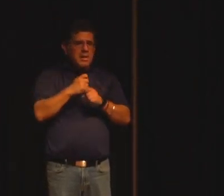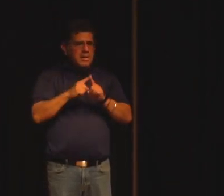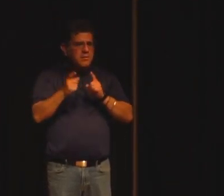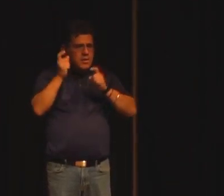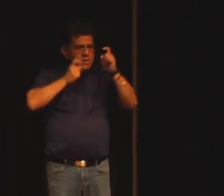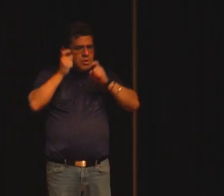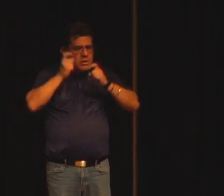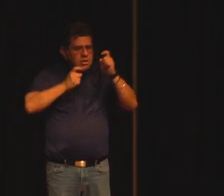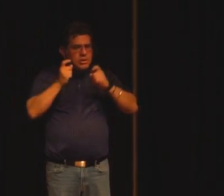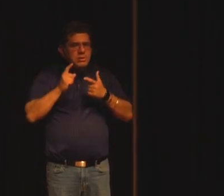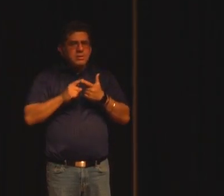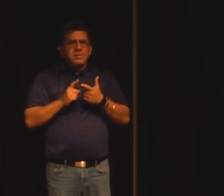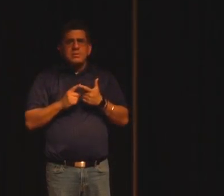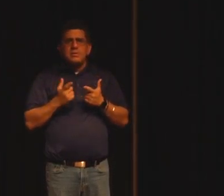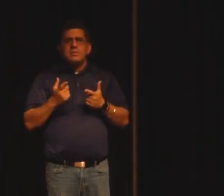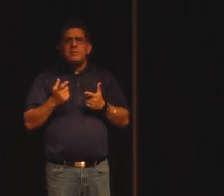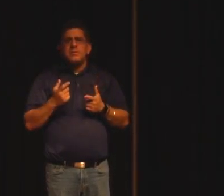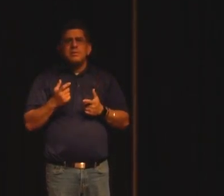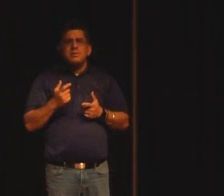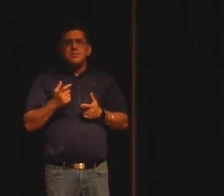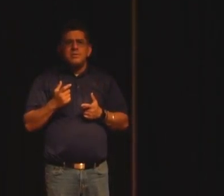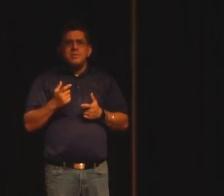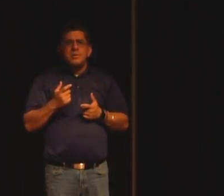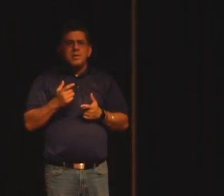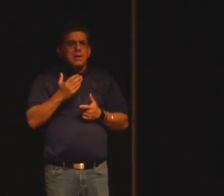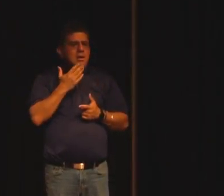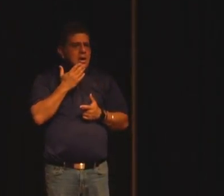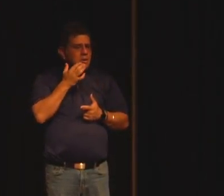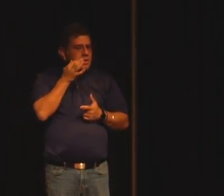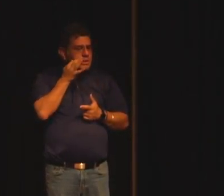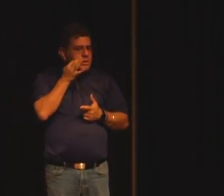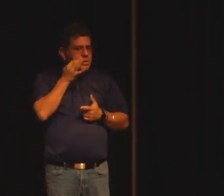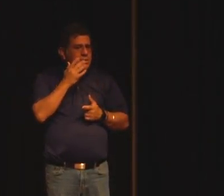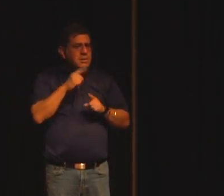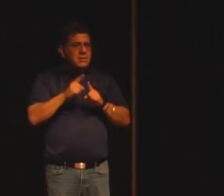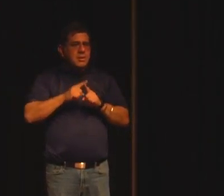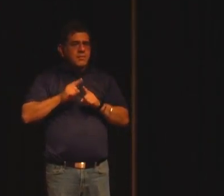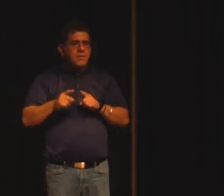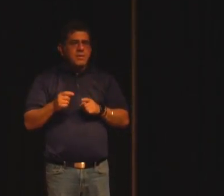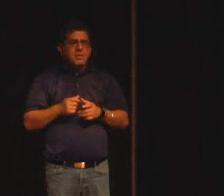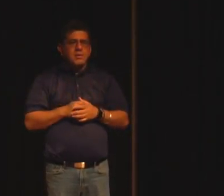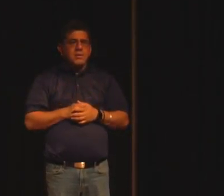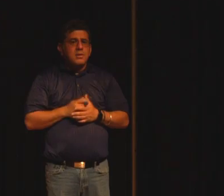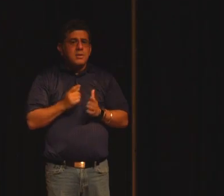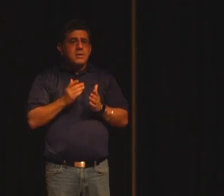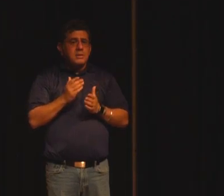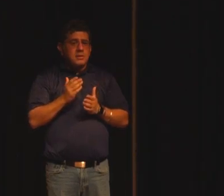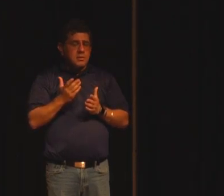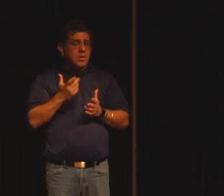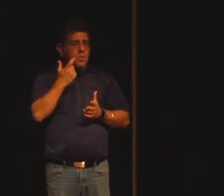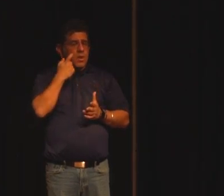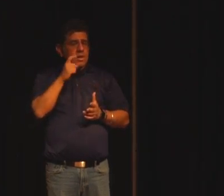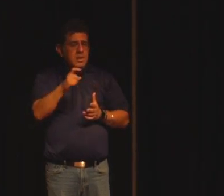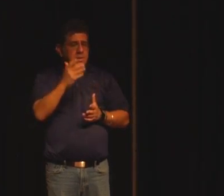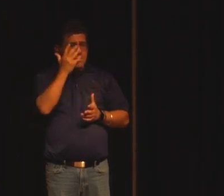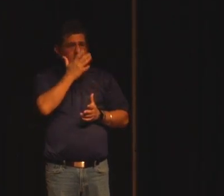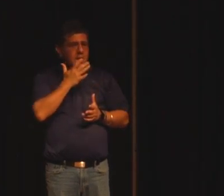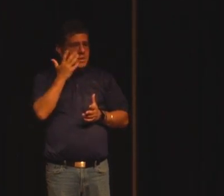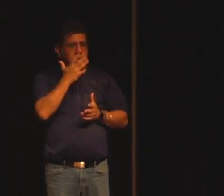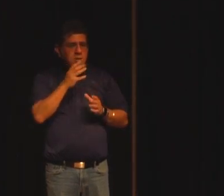expressions. The coloration of people's faces is different. And somehow we recognize